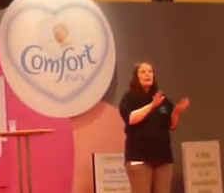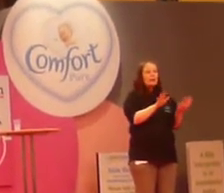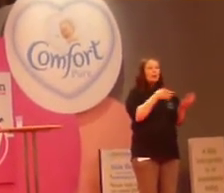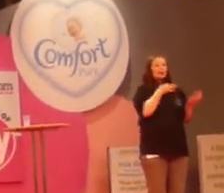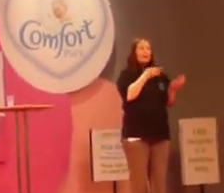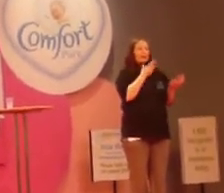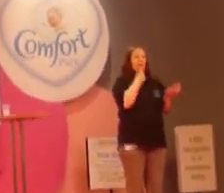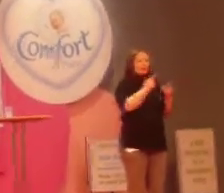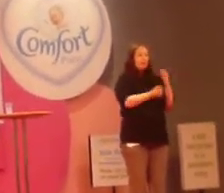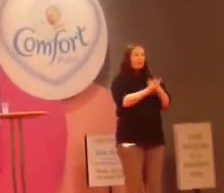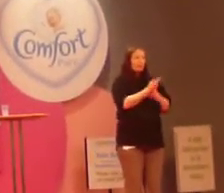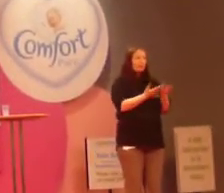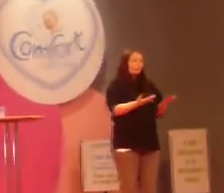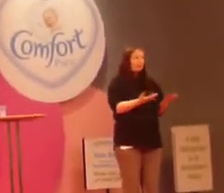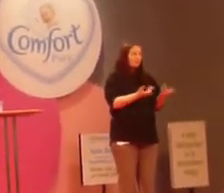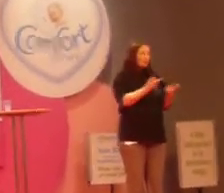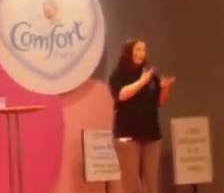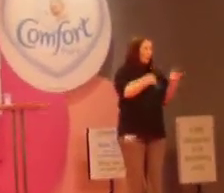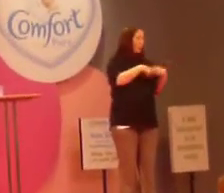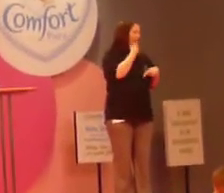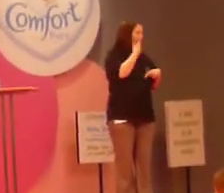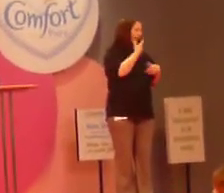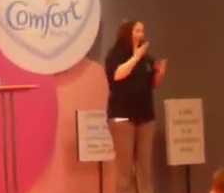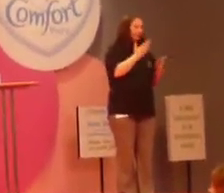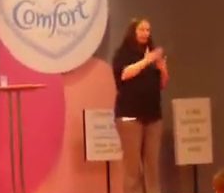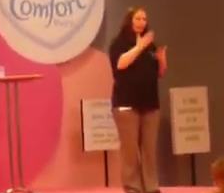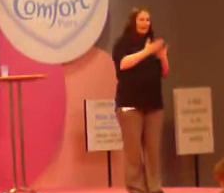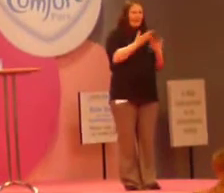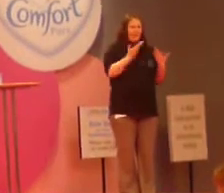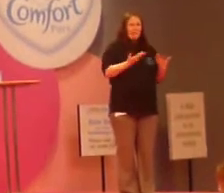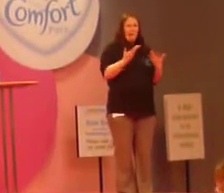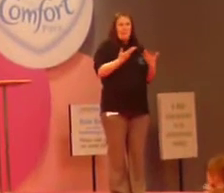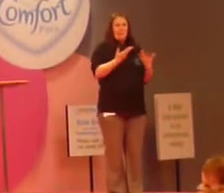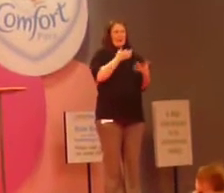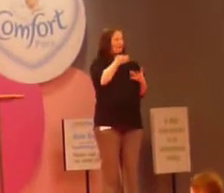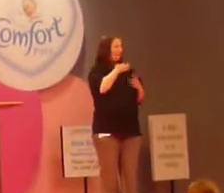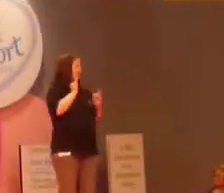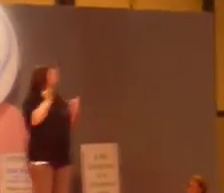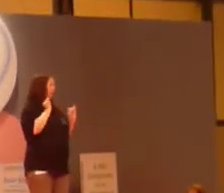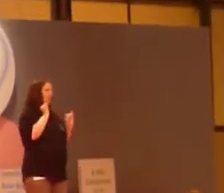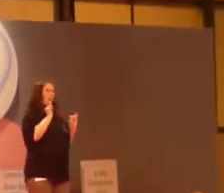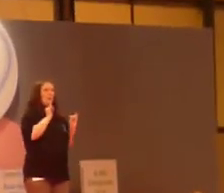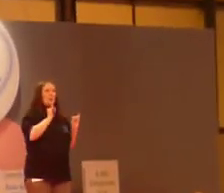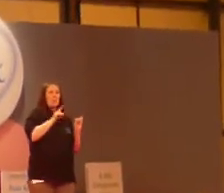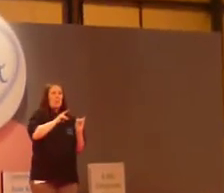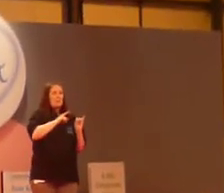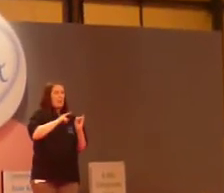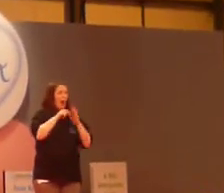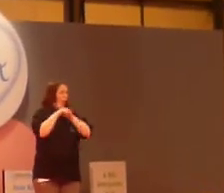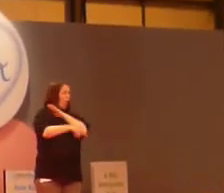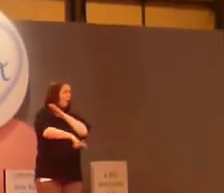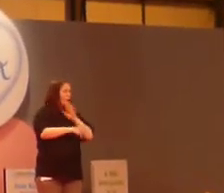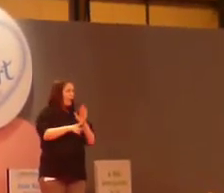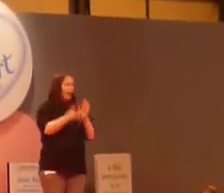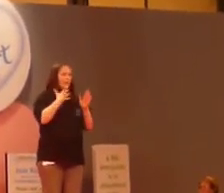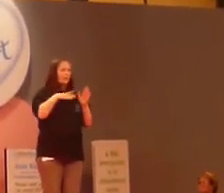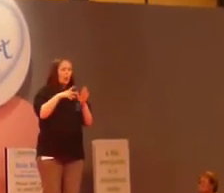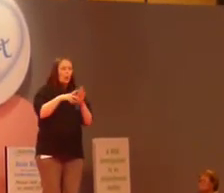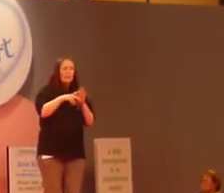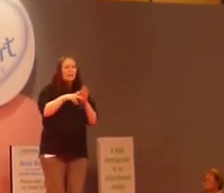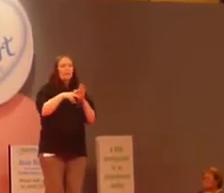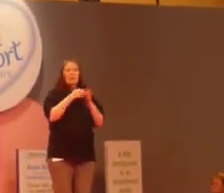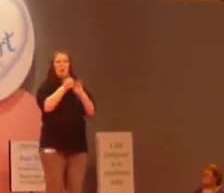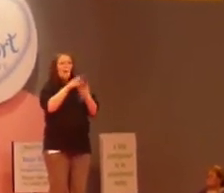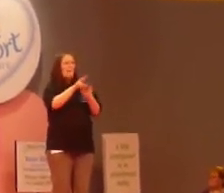risk. Now, we're all thinking in this sort of economic climate, I don't want to take a risk, don't overdraft. The last thing I need is a bank loan and a